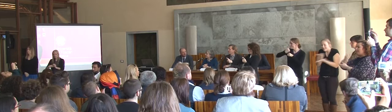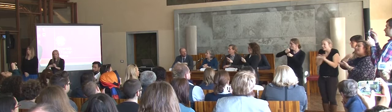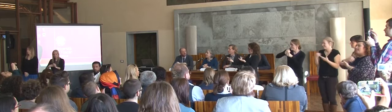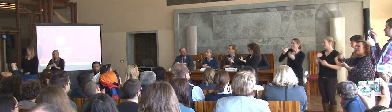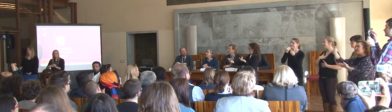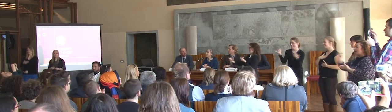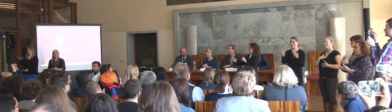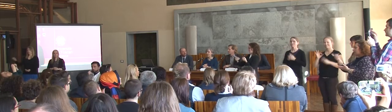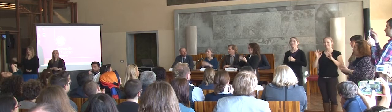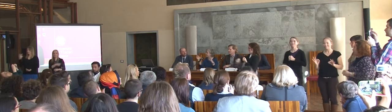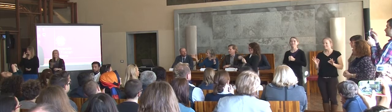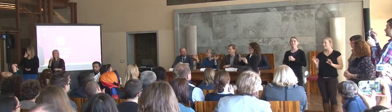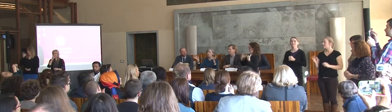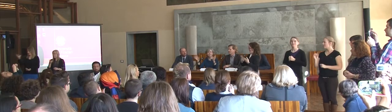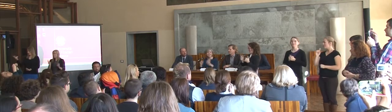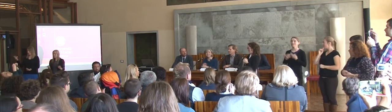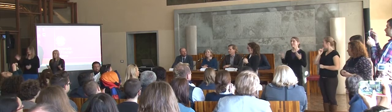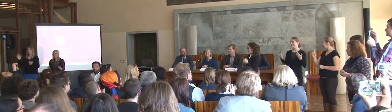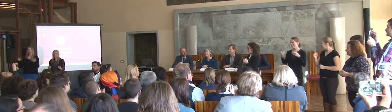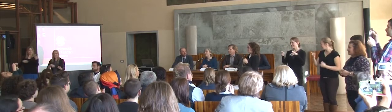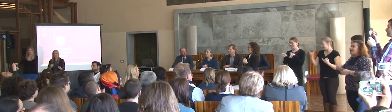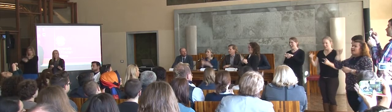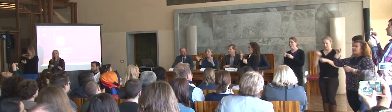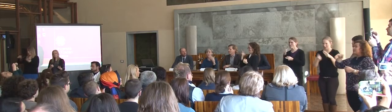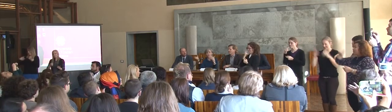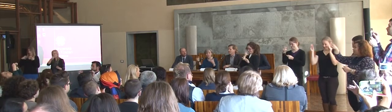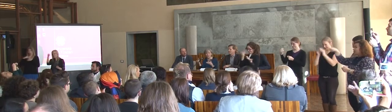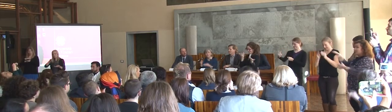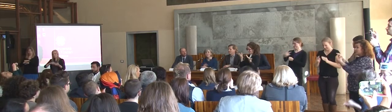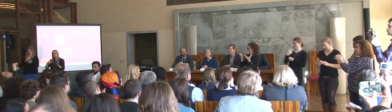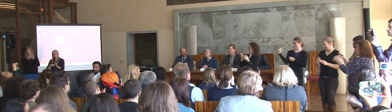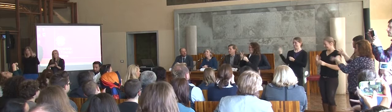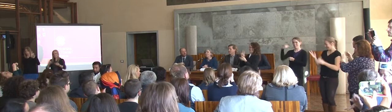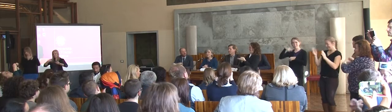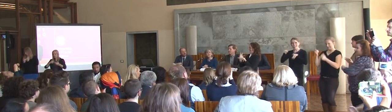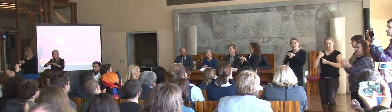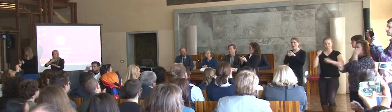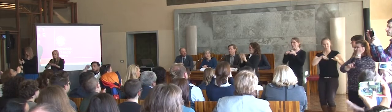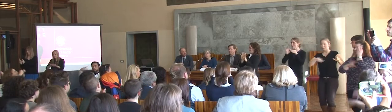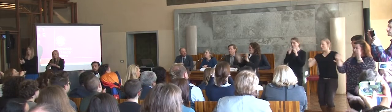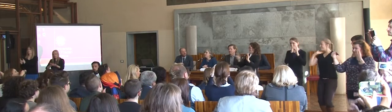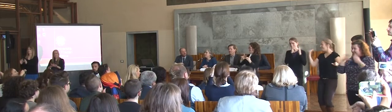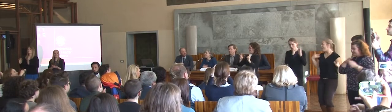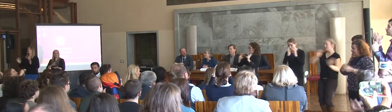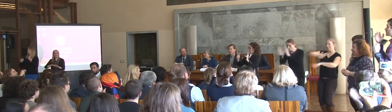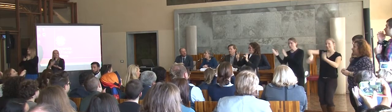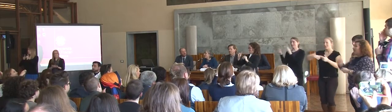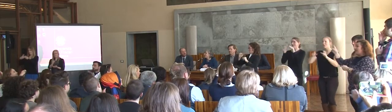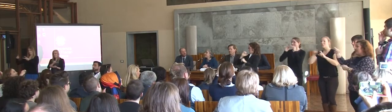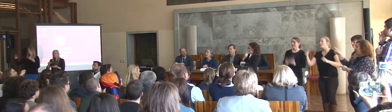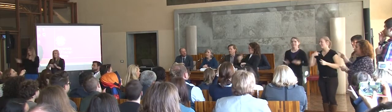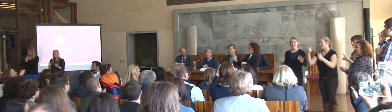are seeing, there is a very complicated system of interpreting. There are interpreters from different